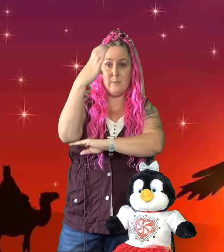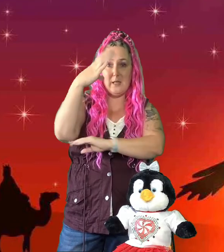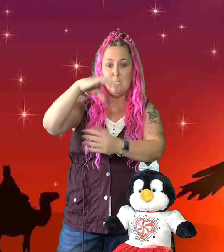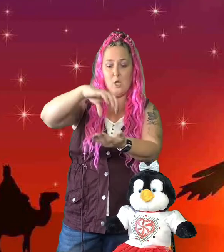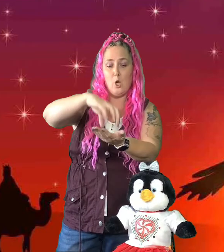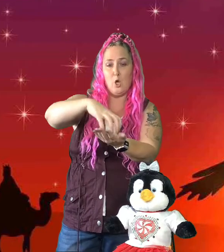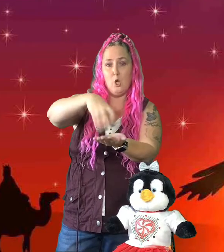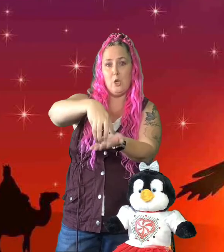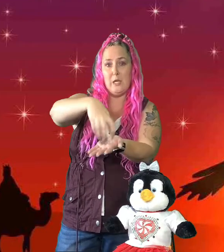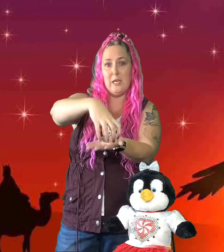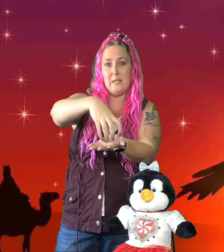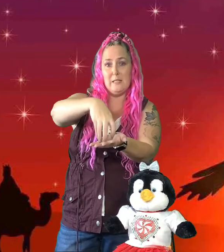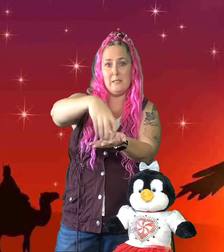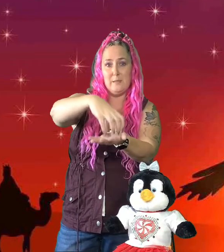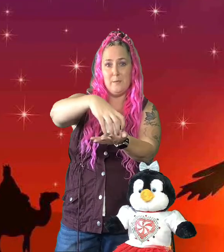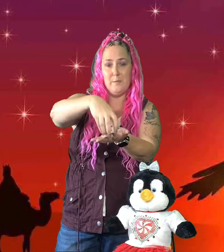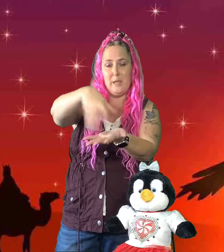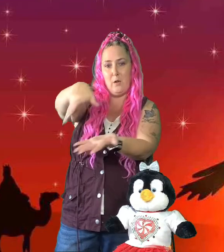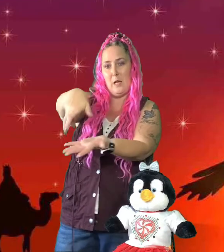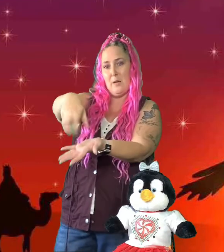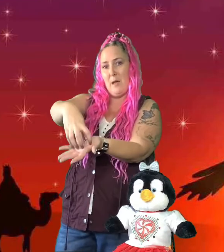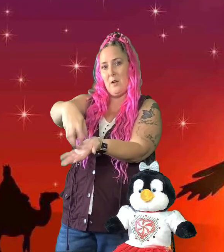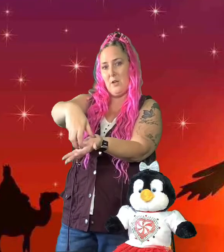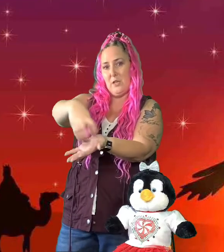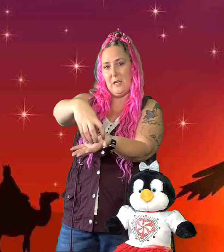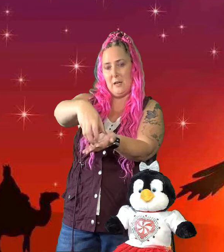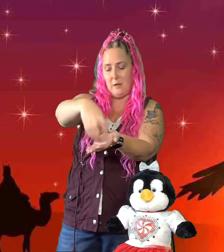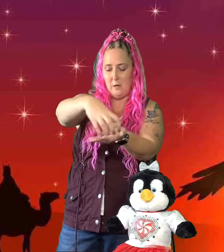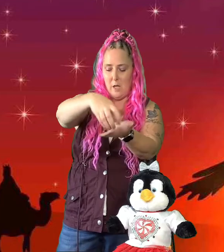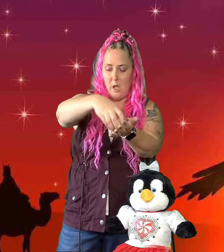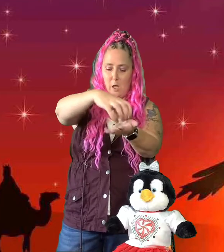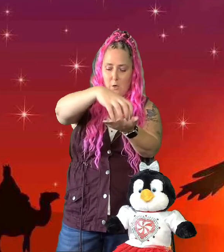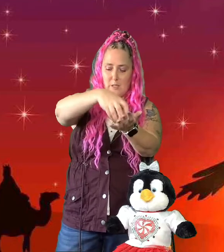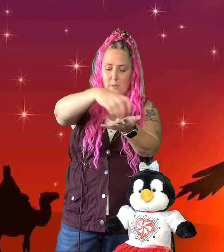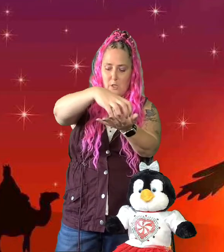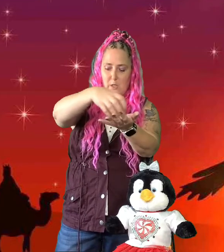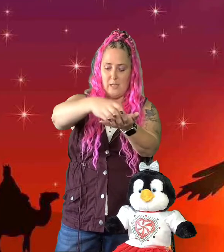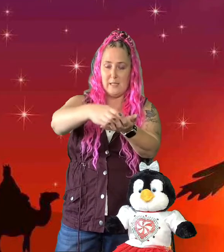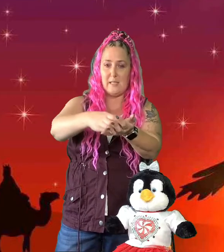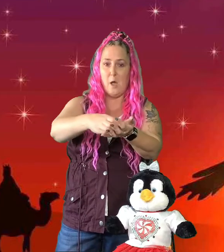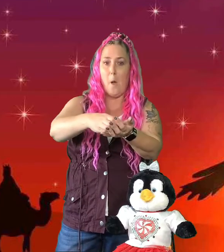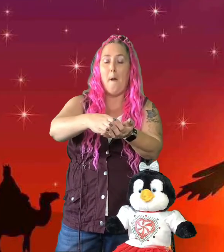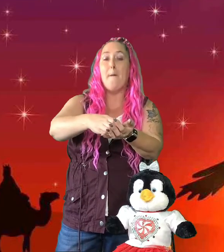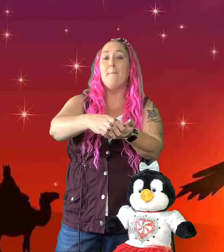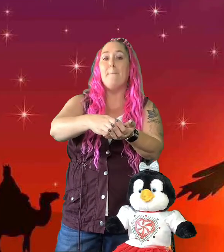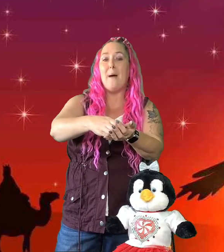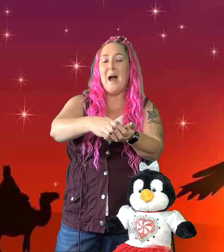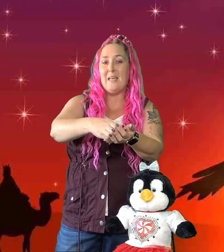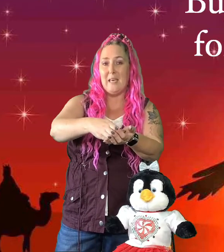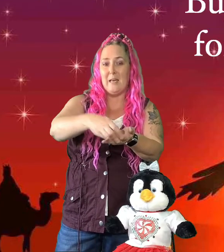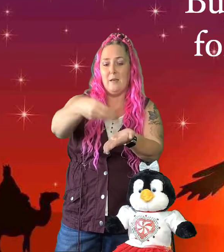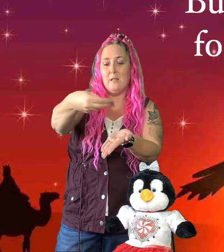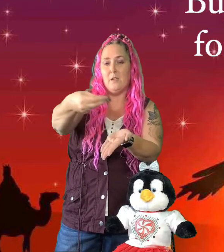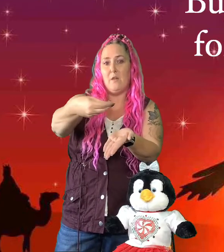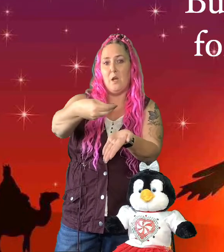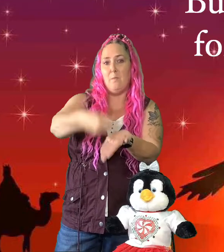Christmas cookies, like you're cutting them out on a cookie cutter, Christmas cookies, buying, so you've got your money,